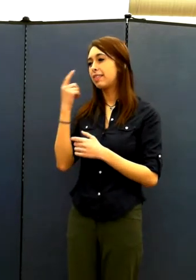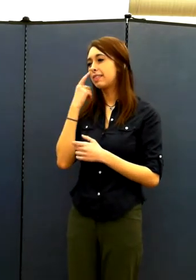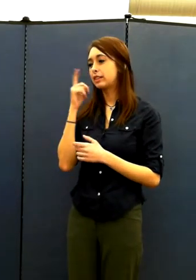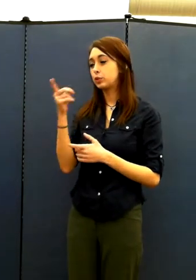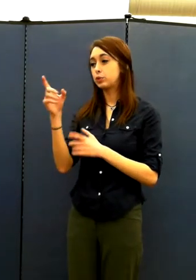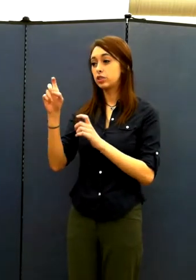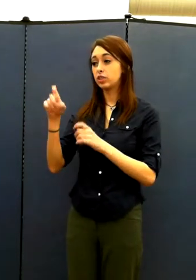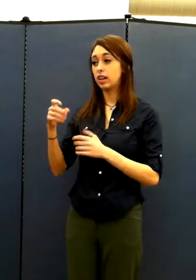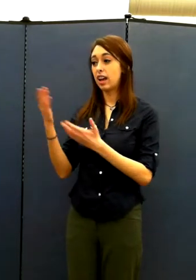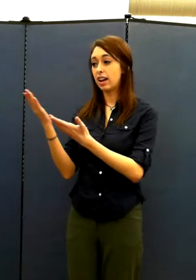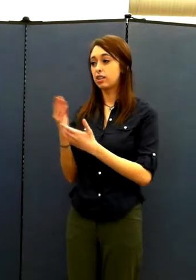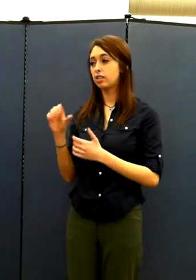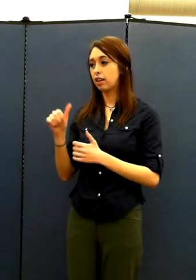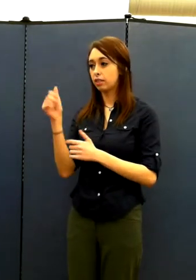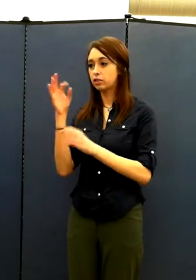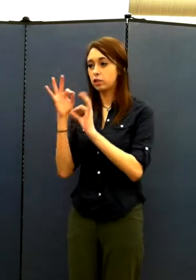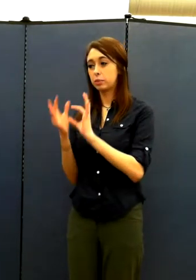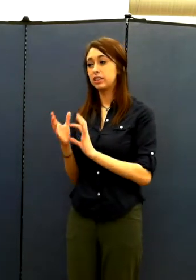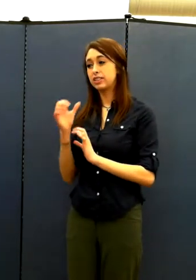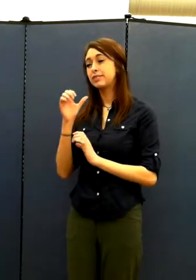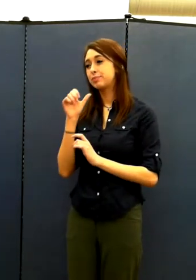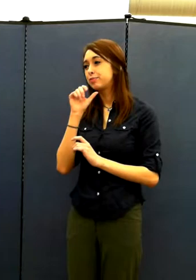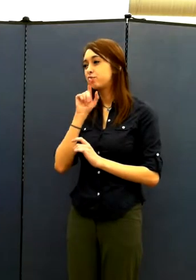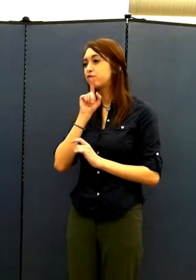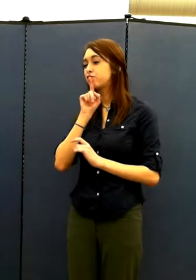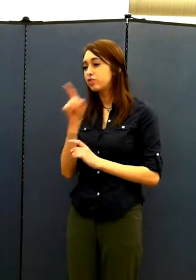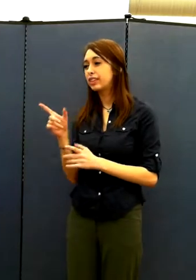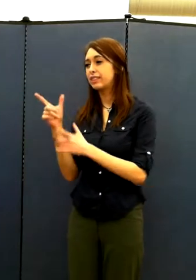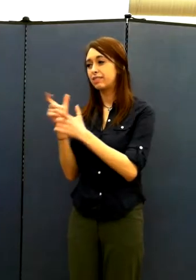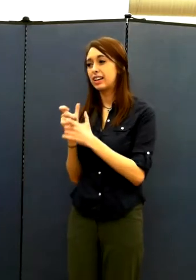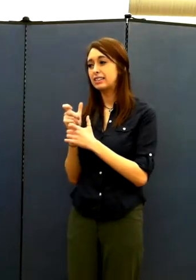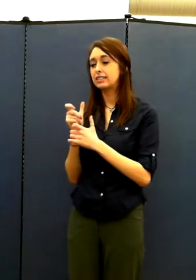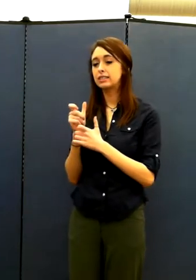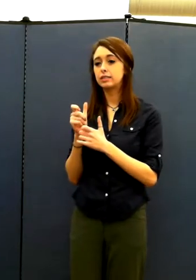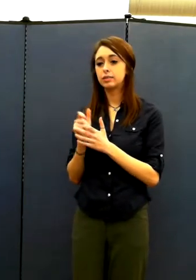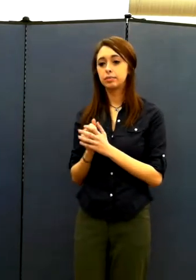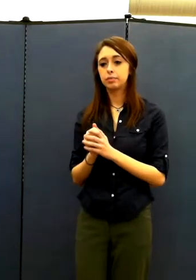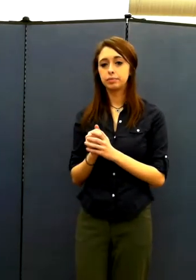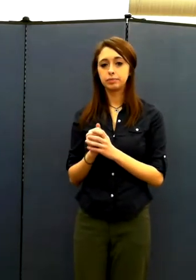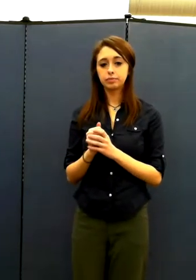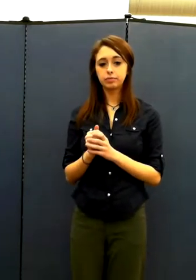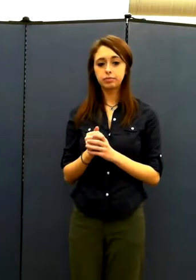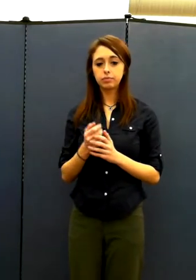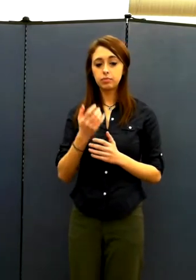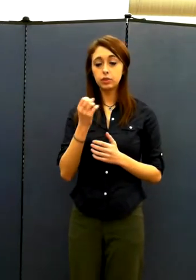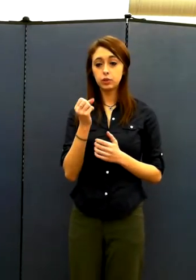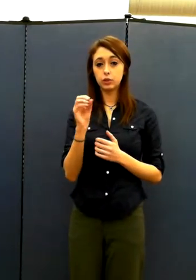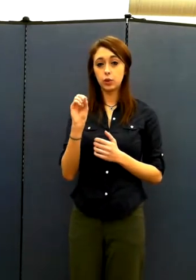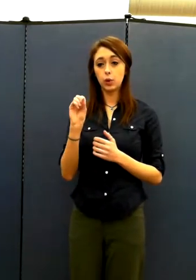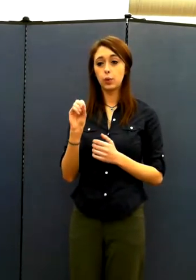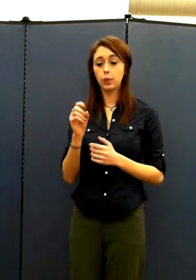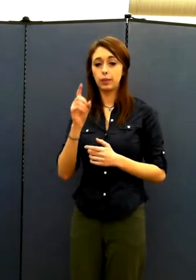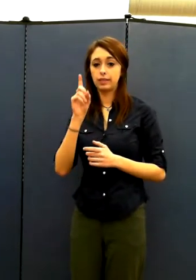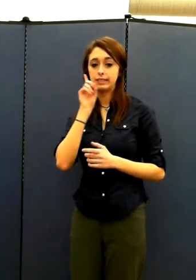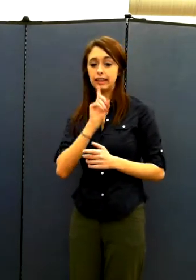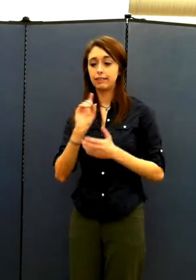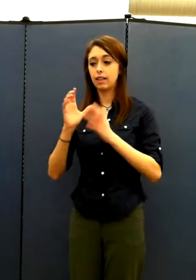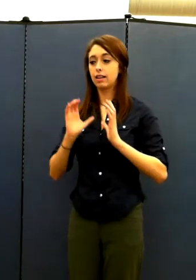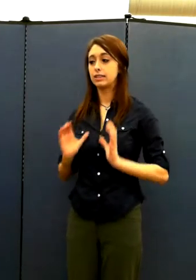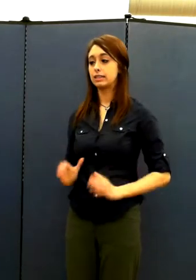really fast paced, so that way these deaf clients can have effective communication. So yeah, always be aware of your skill level too, and just know that it doesn't